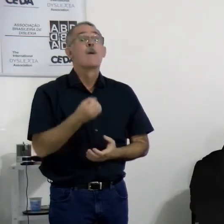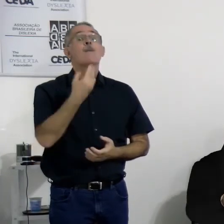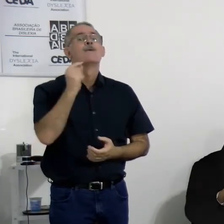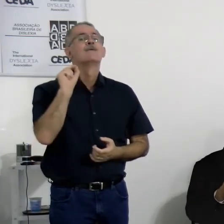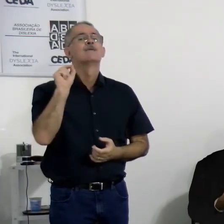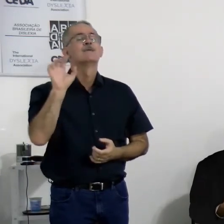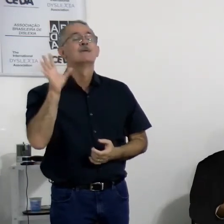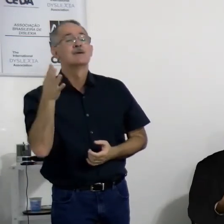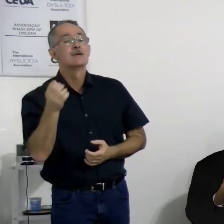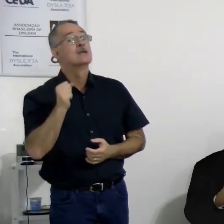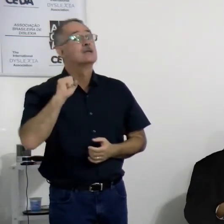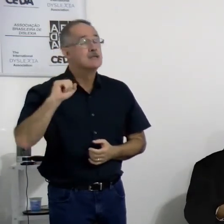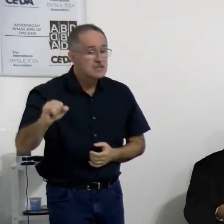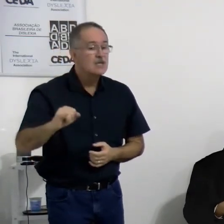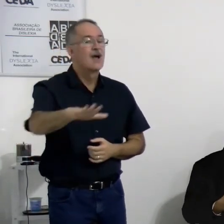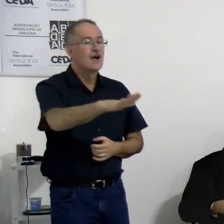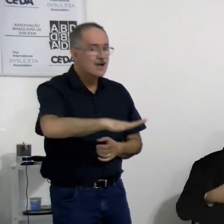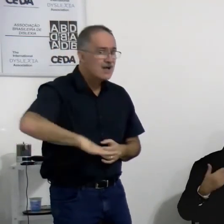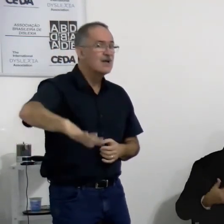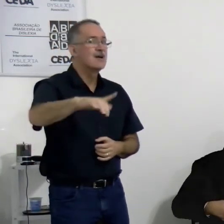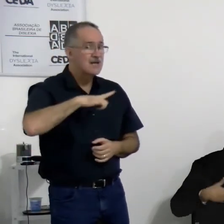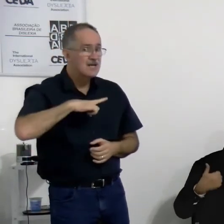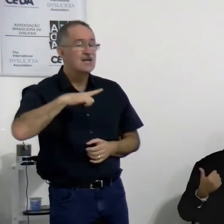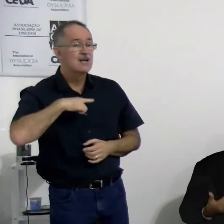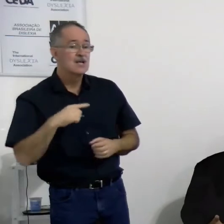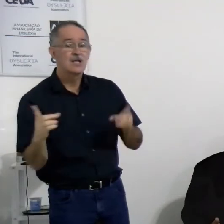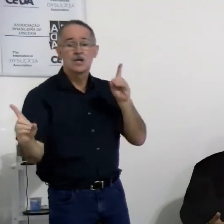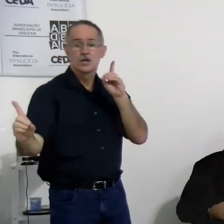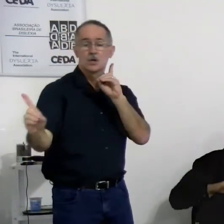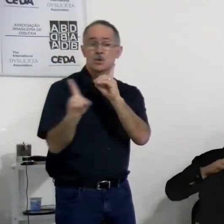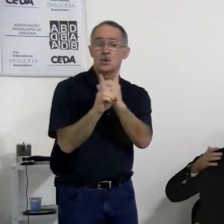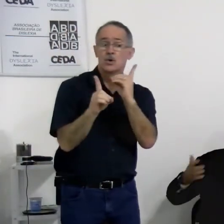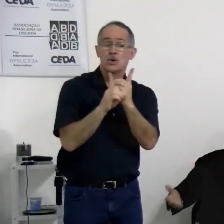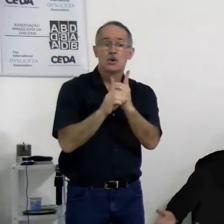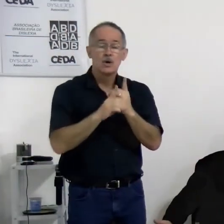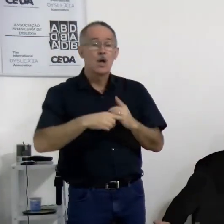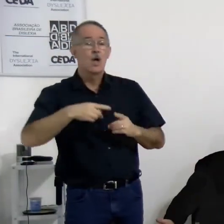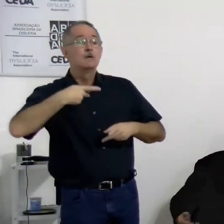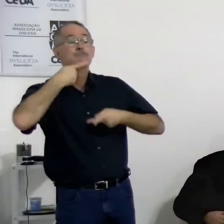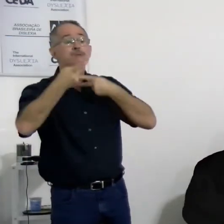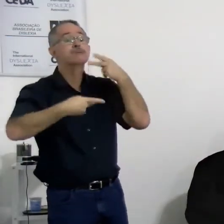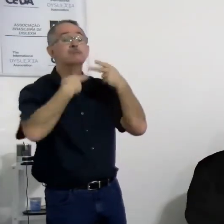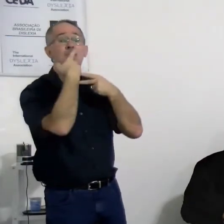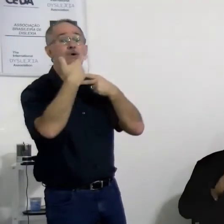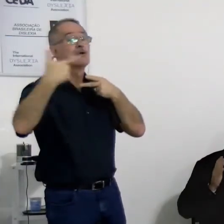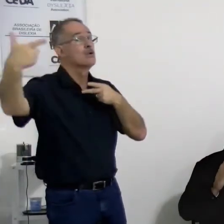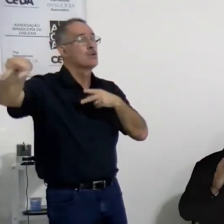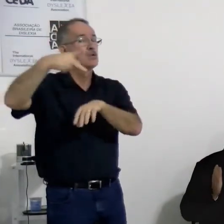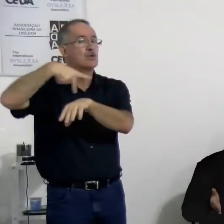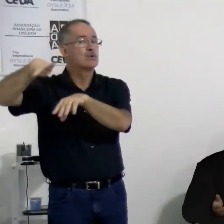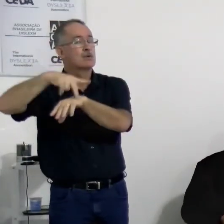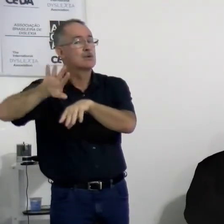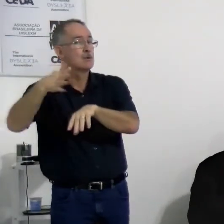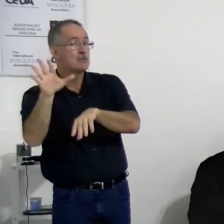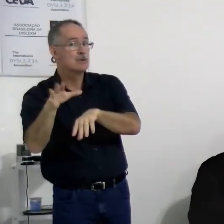notícia é que se você expõe a criança a um falante nativo de um idioma estrangeiro, entre